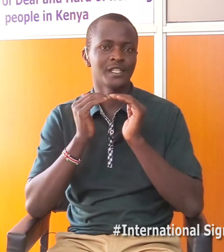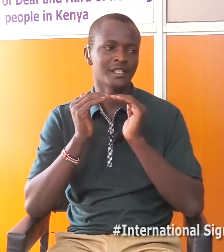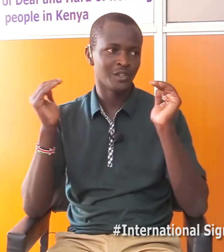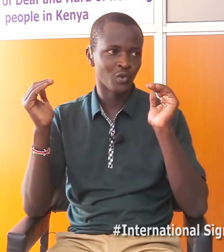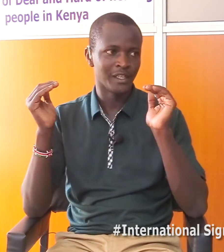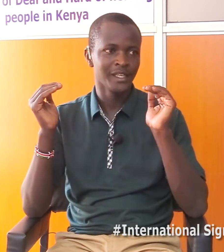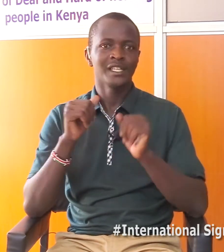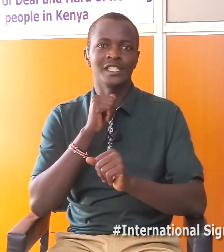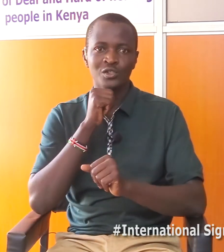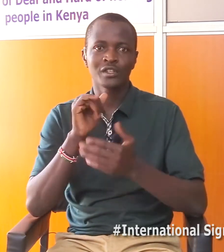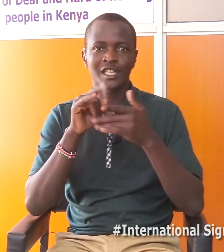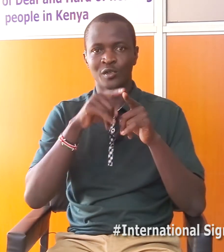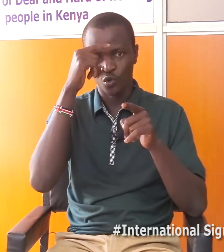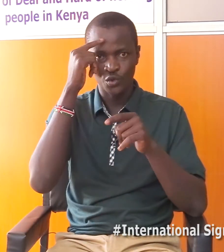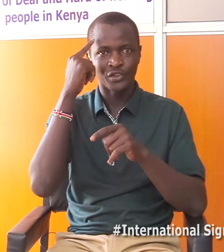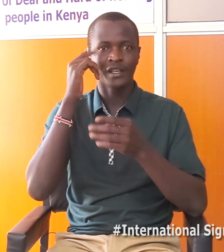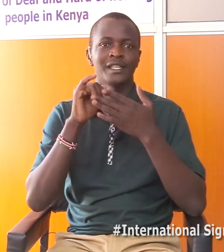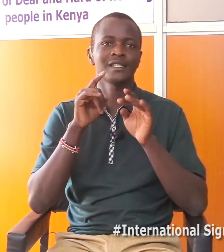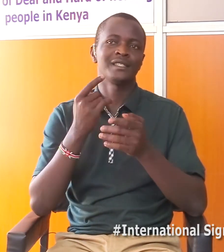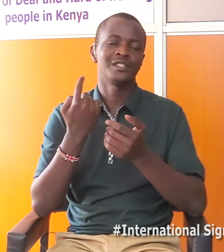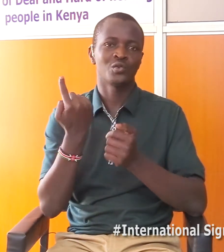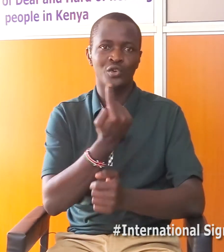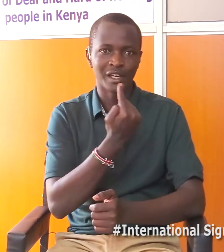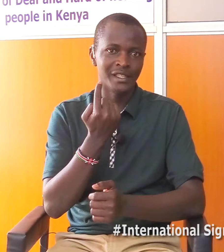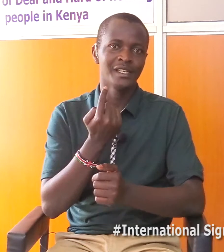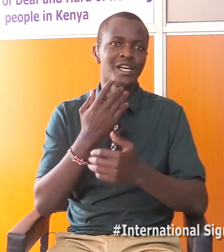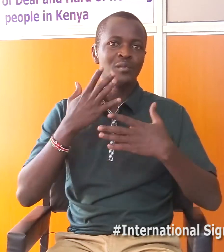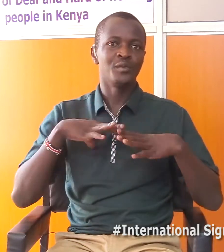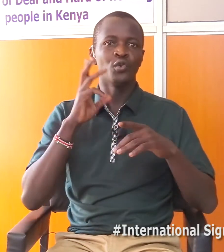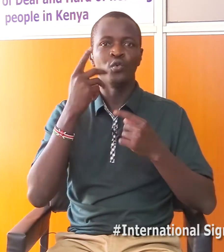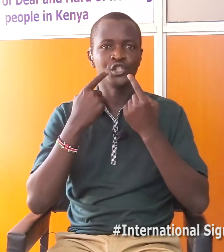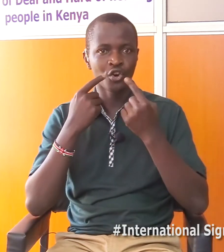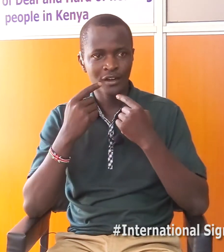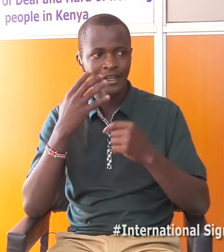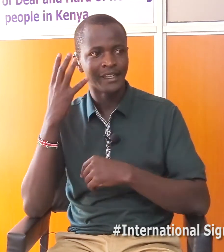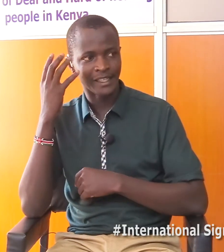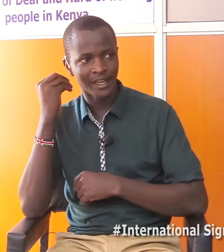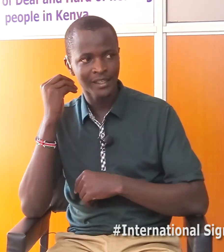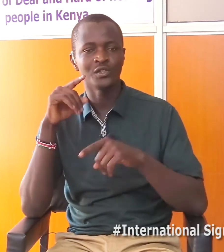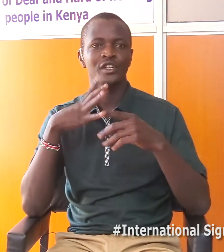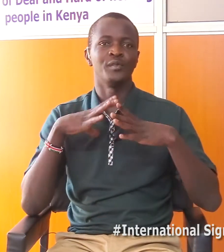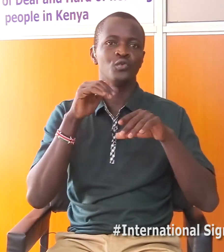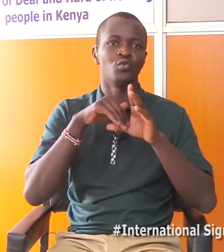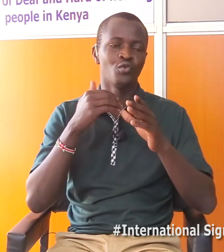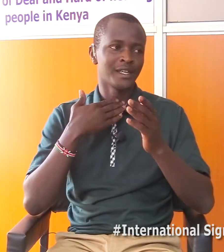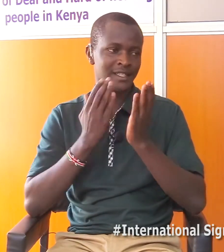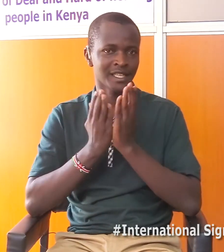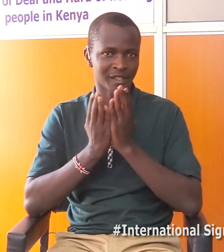services equally. It is not that because you think that it is only people will talk and hear is when the people who want